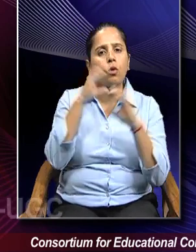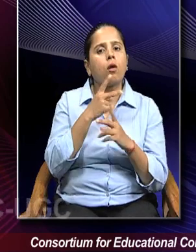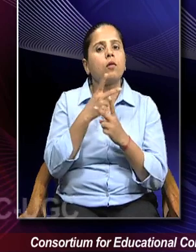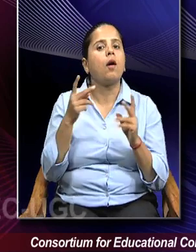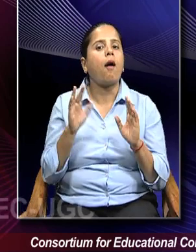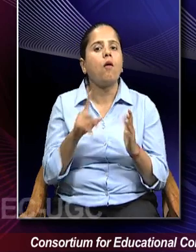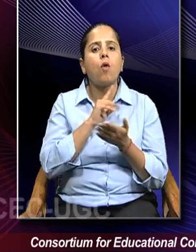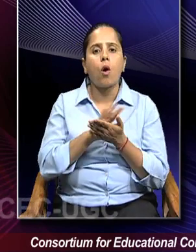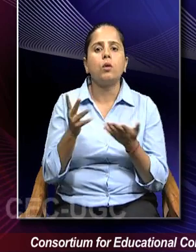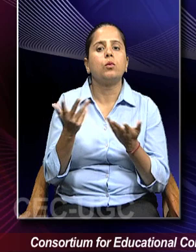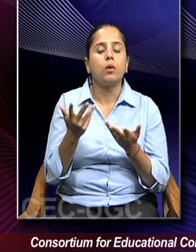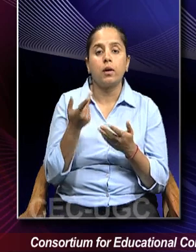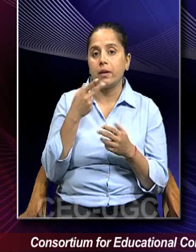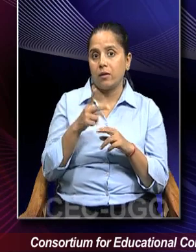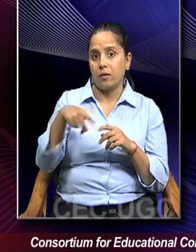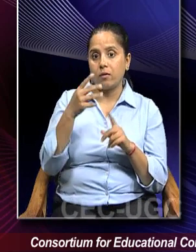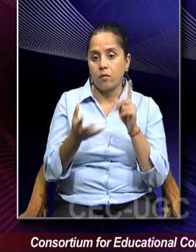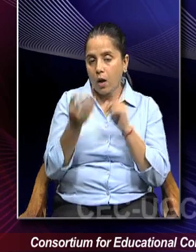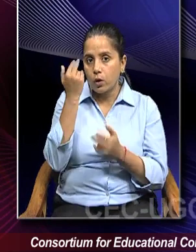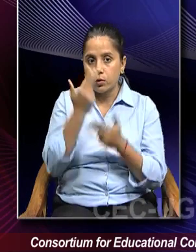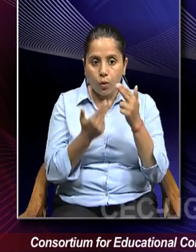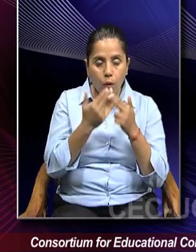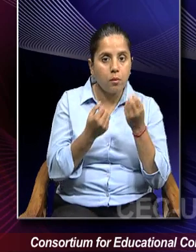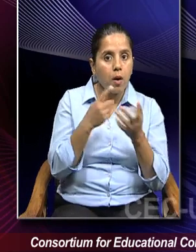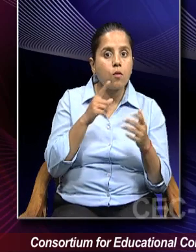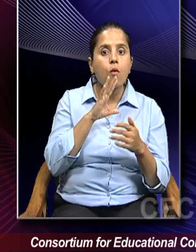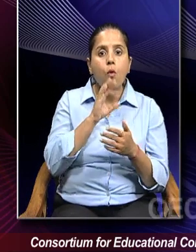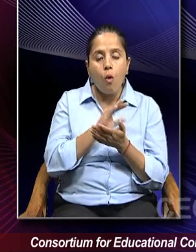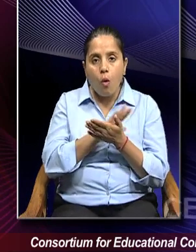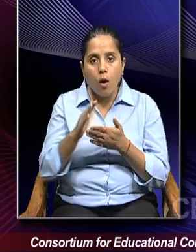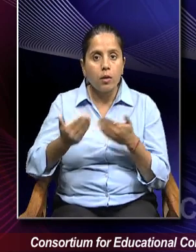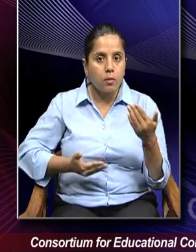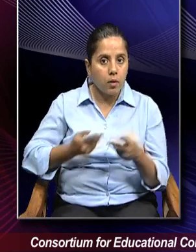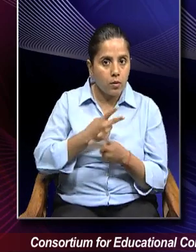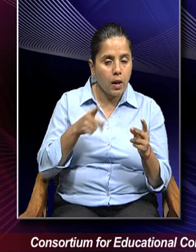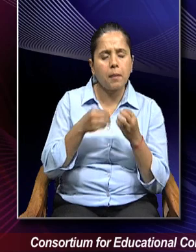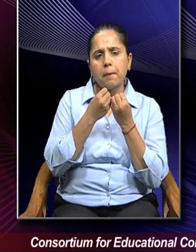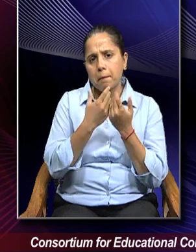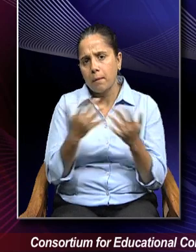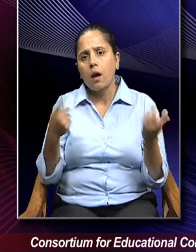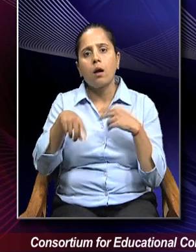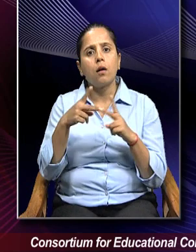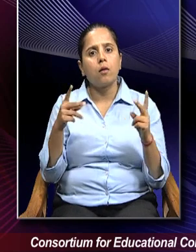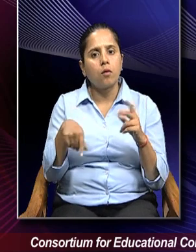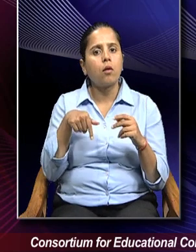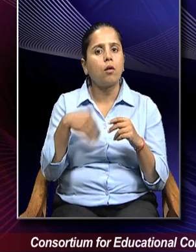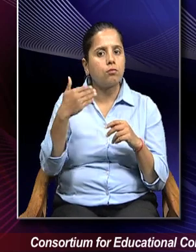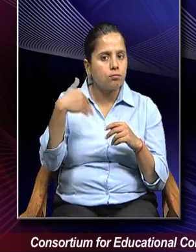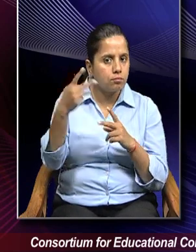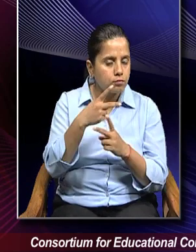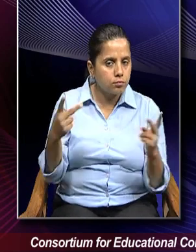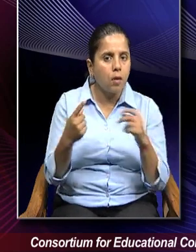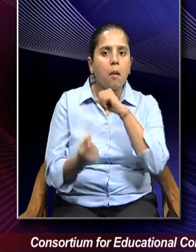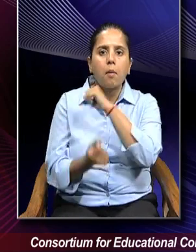honesty. And if we find the stories of honest behavior in spite of several consequences